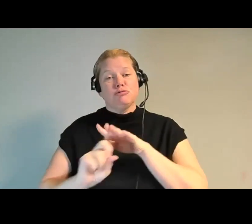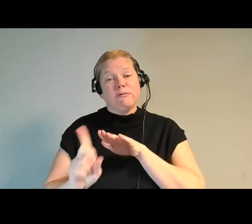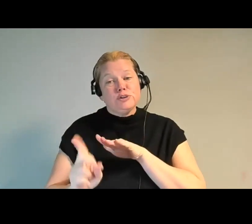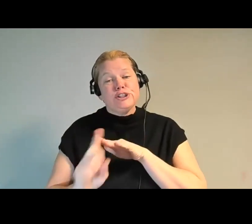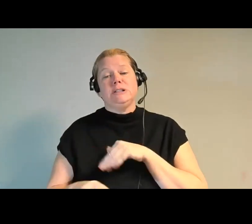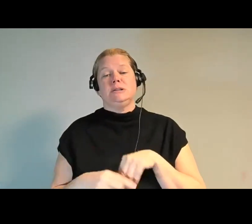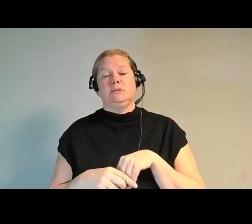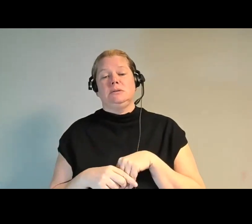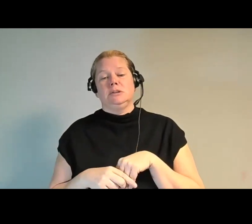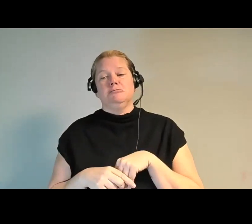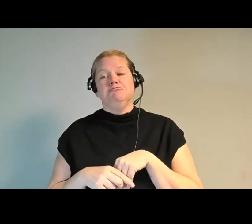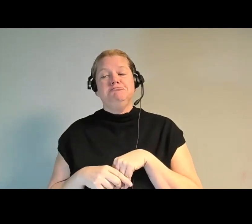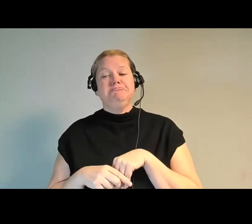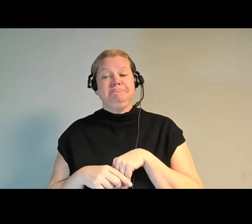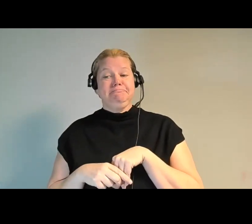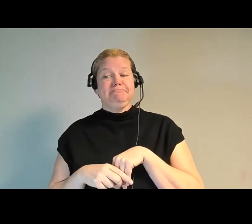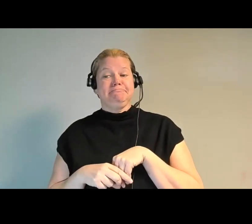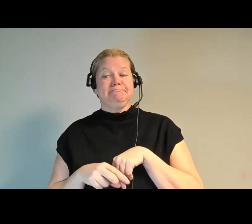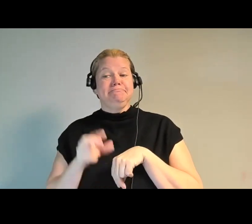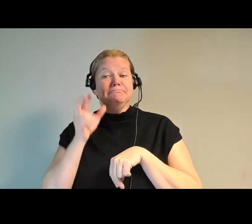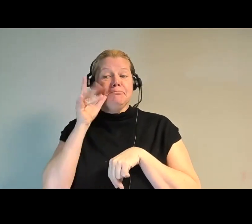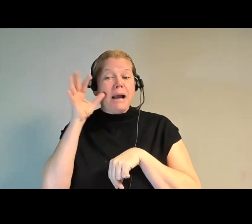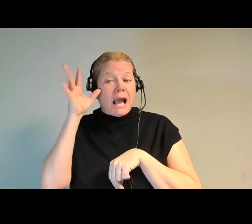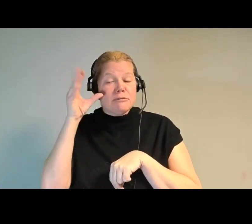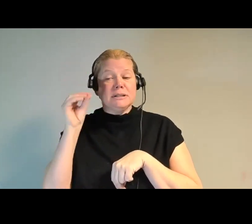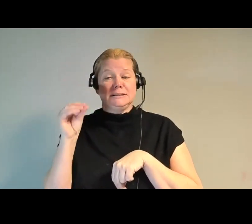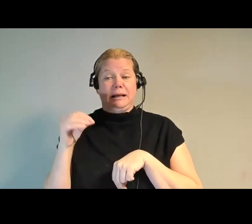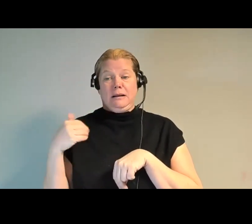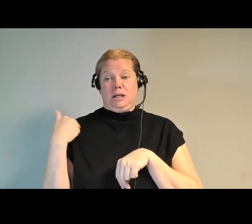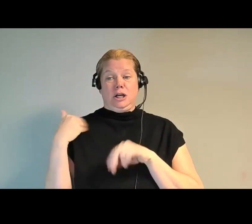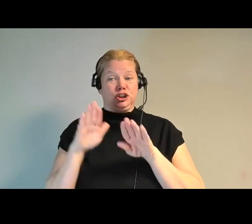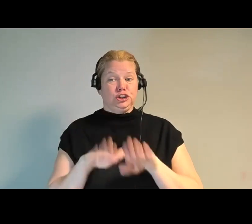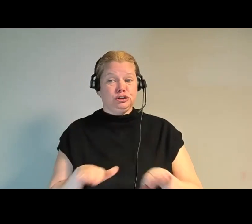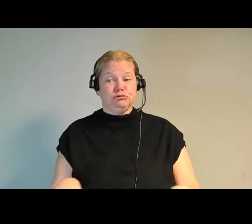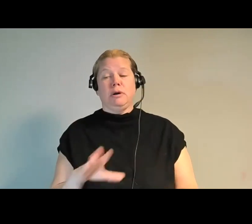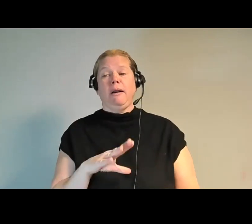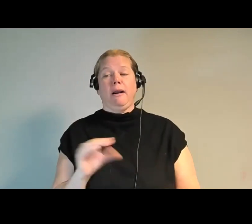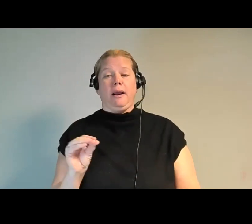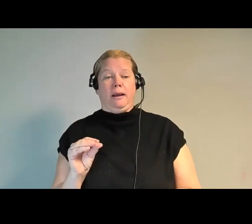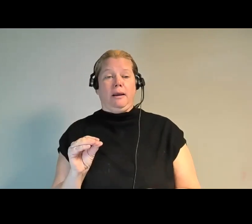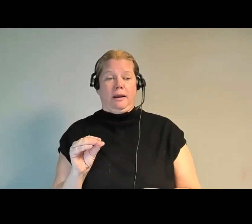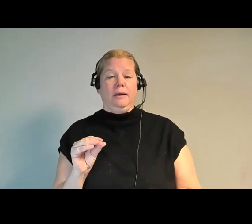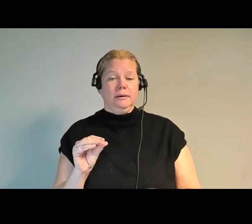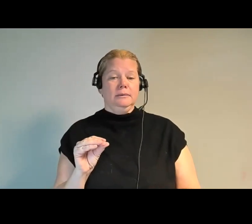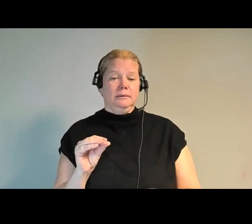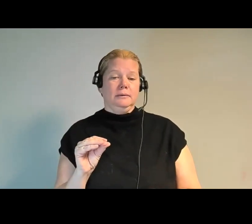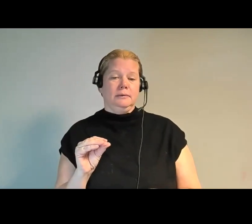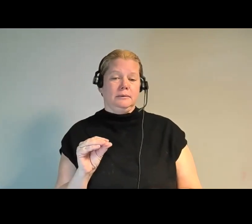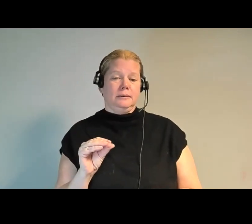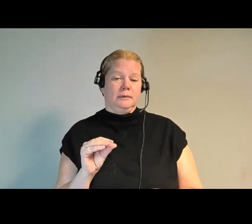refugees, parents and their young children, and then also birthing people,